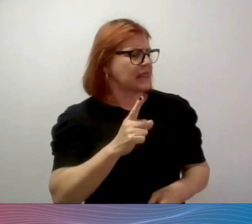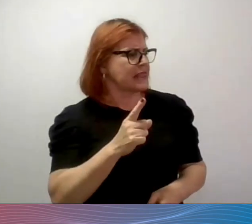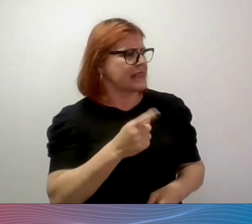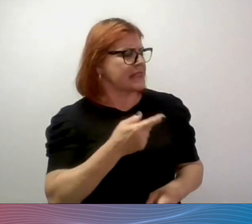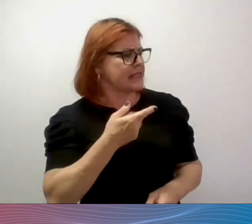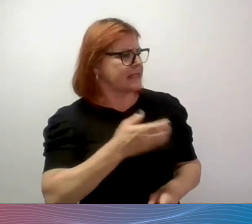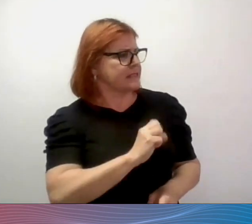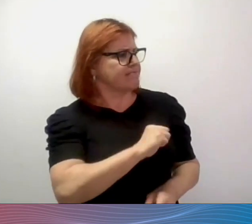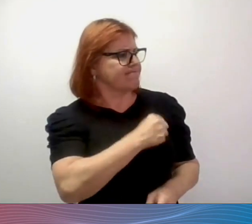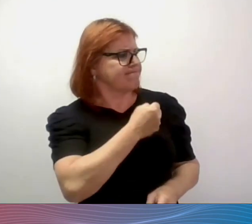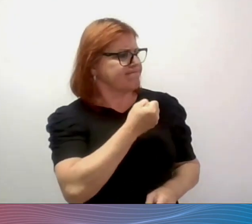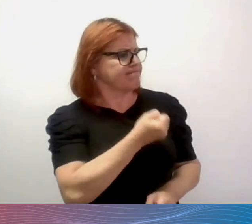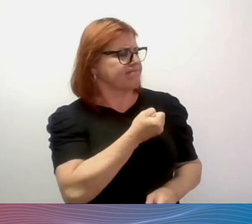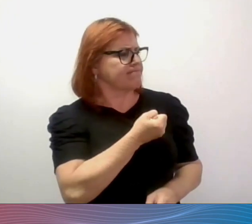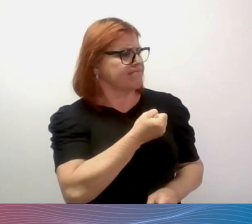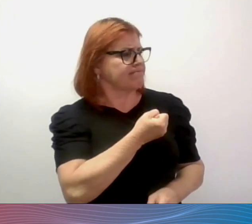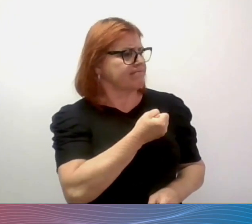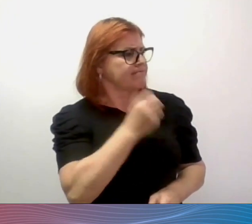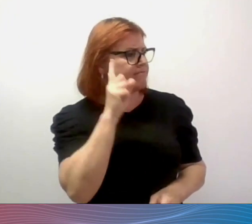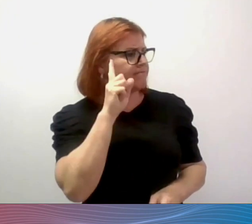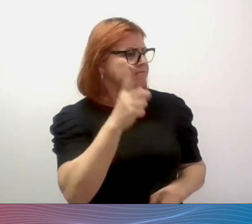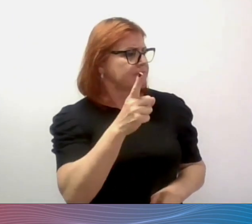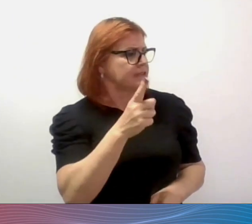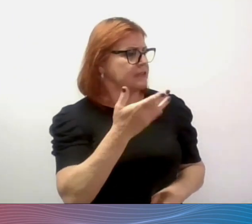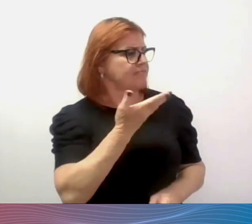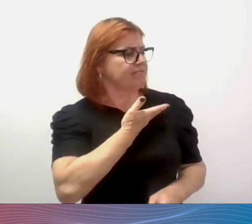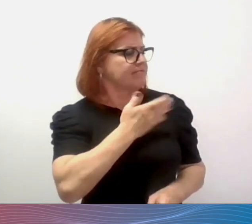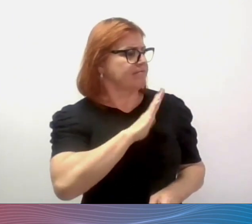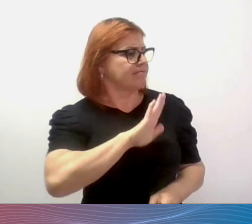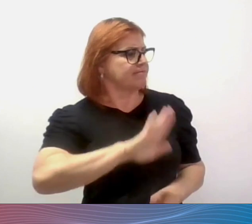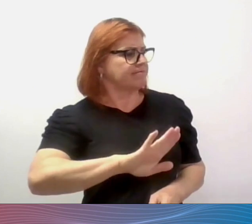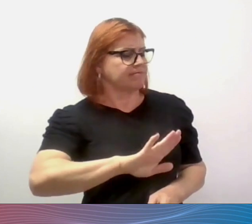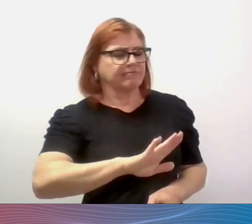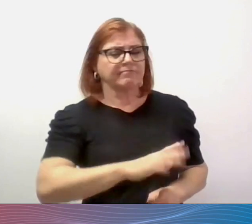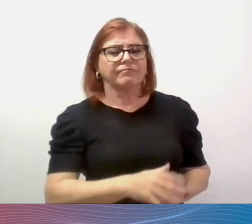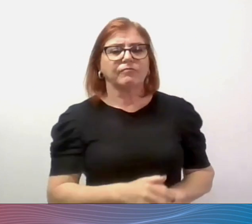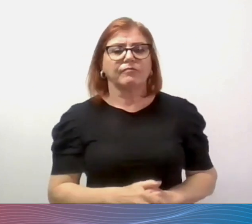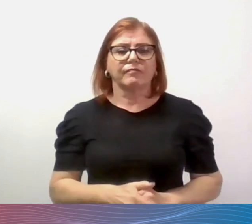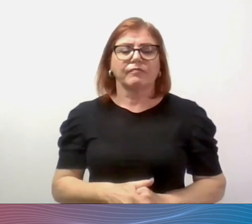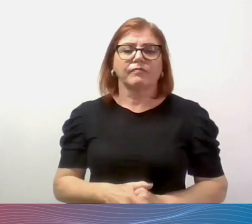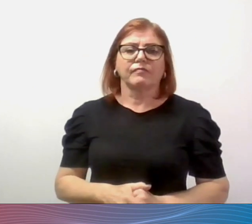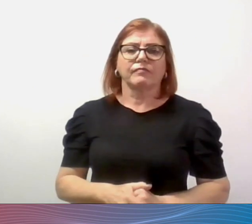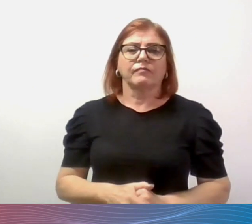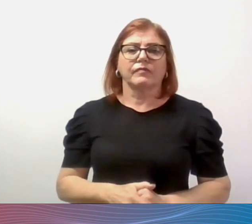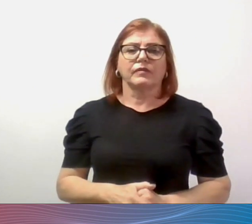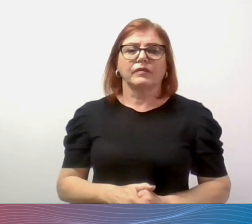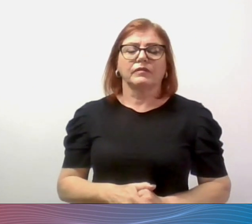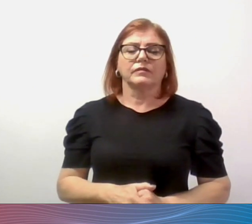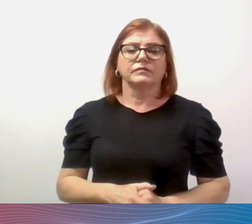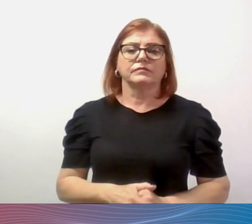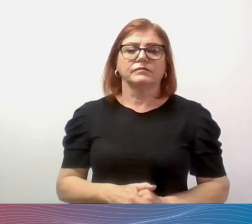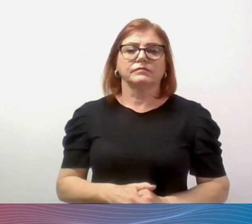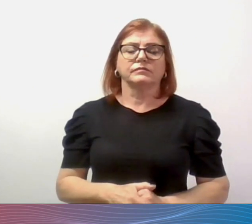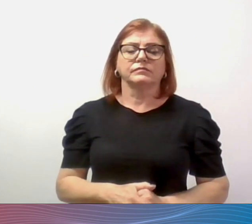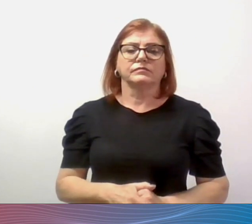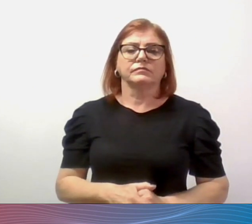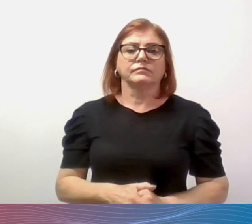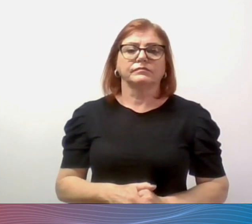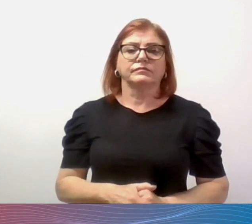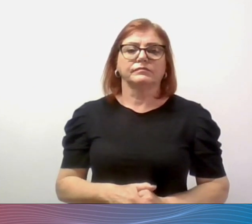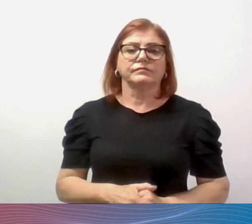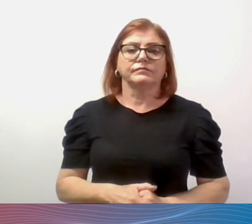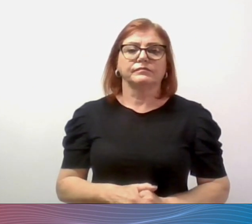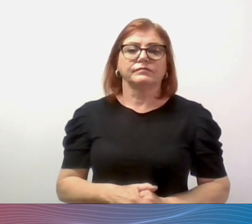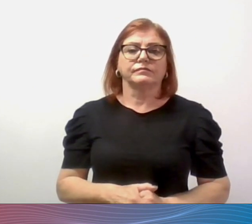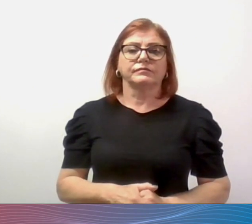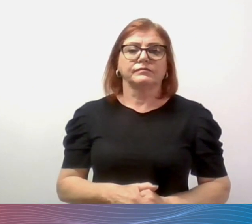Because the Lord did not take us away from the world, we're still in the world, surrounded by sinful people. Isto é em João